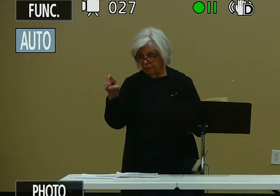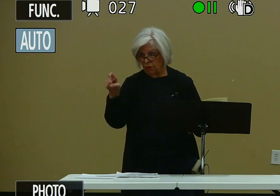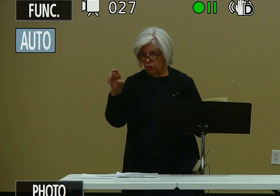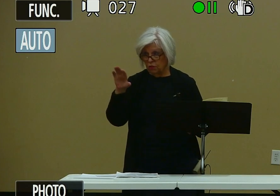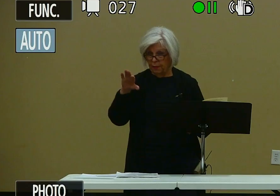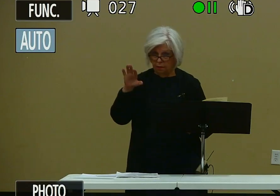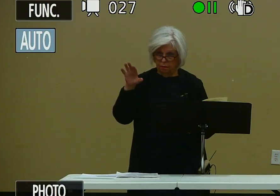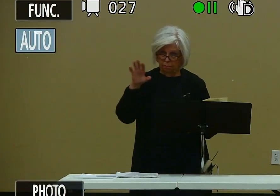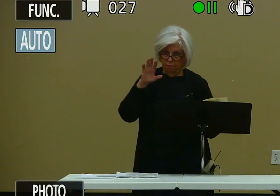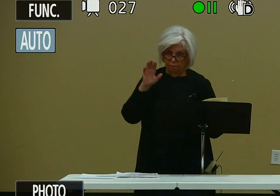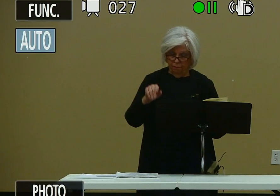just depends.